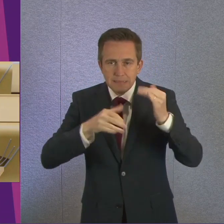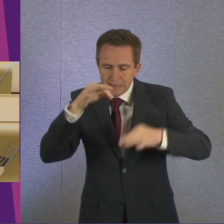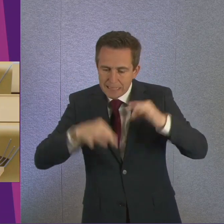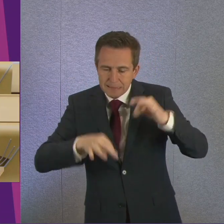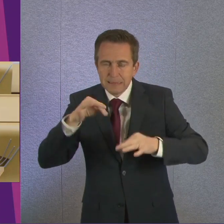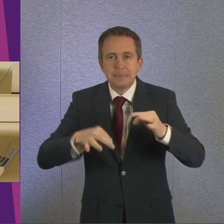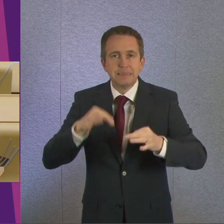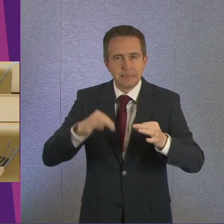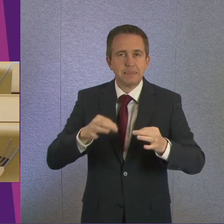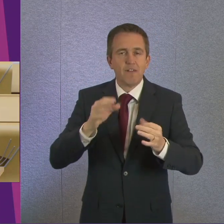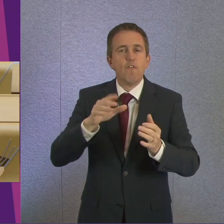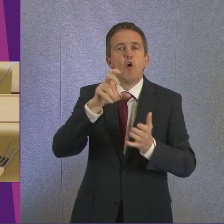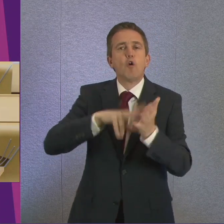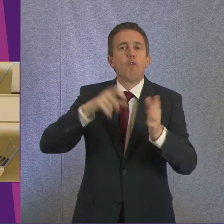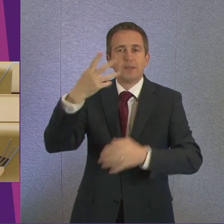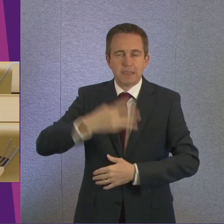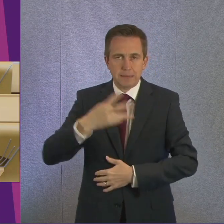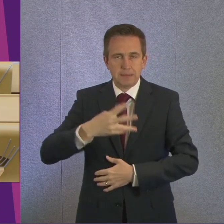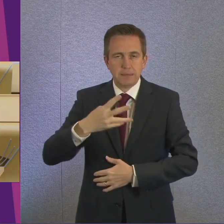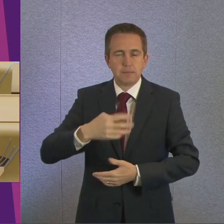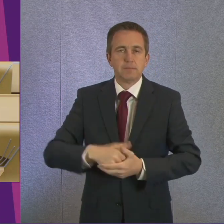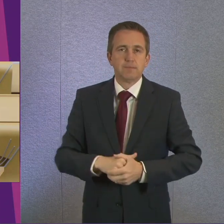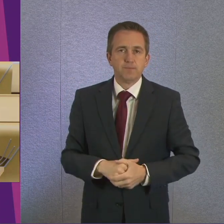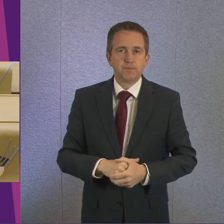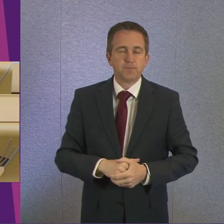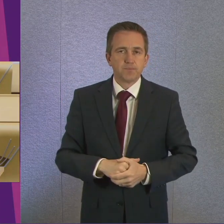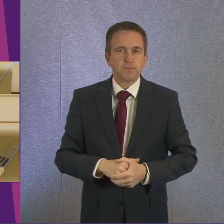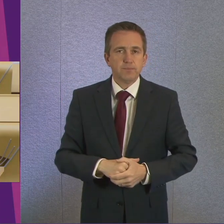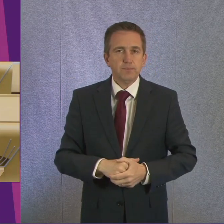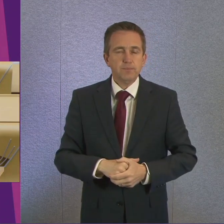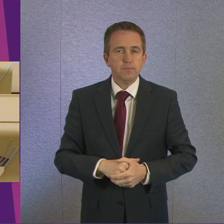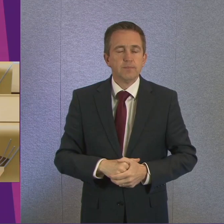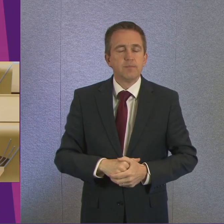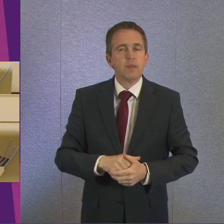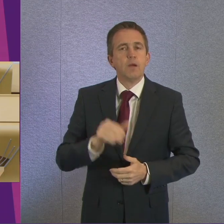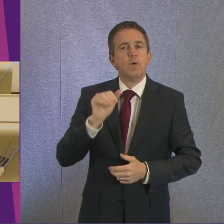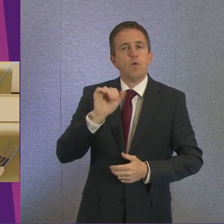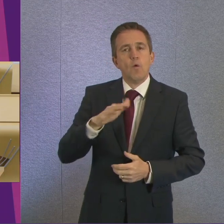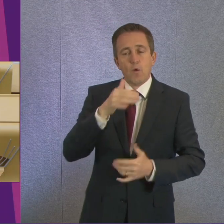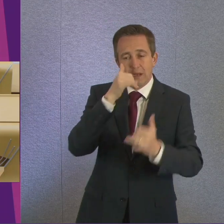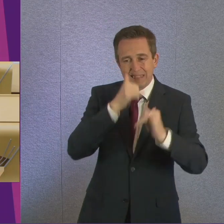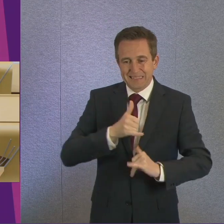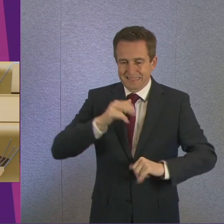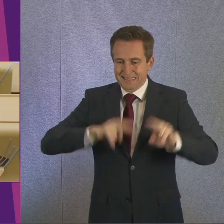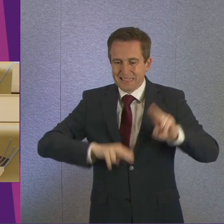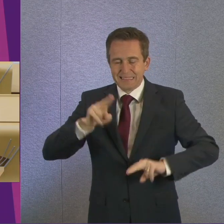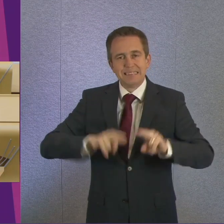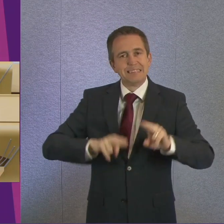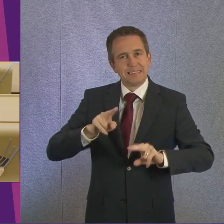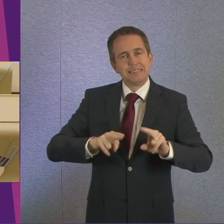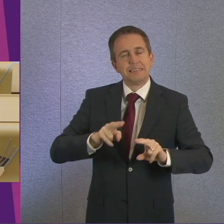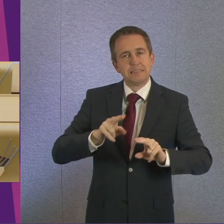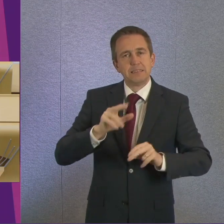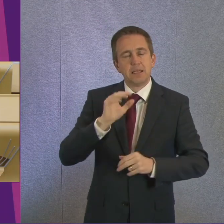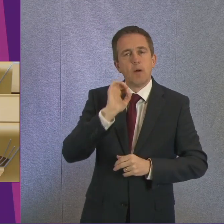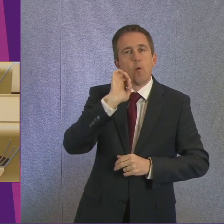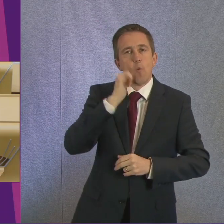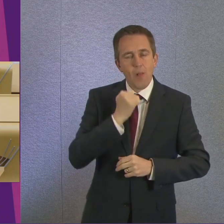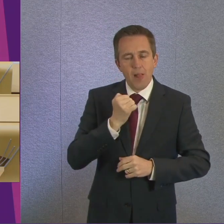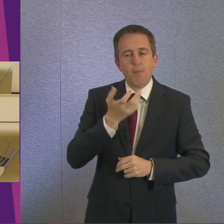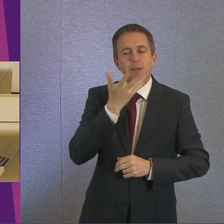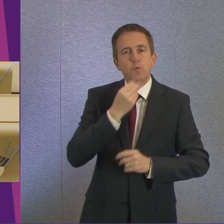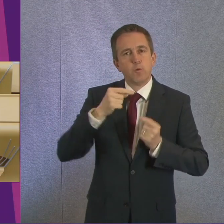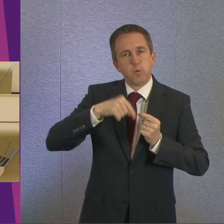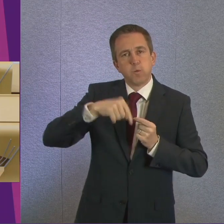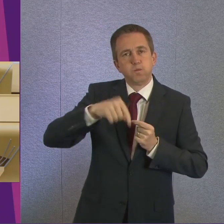statement. We set out in this phase to say that testing would be used as we significantly increase